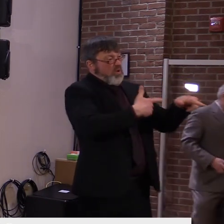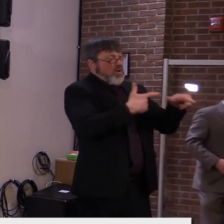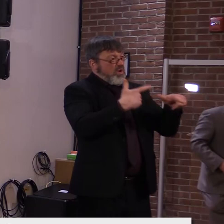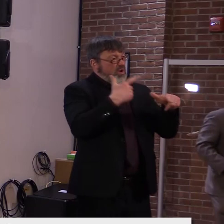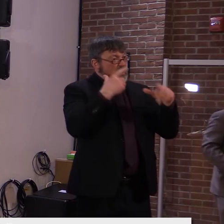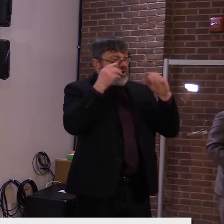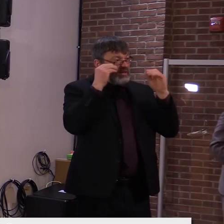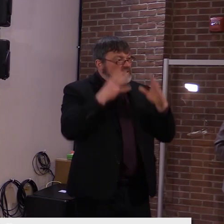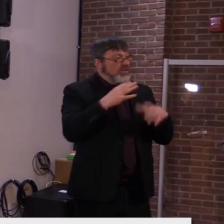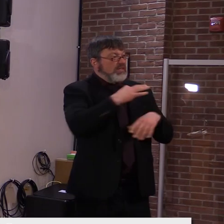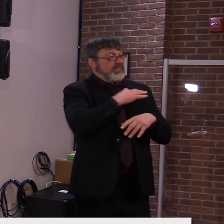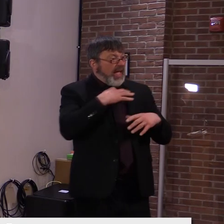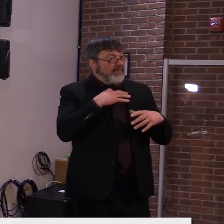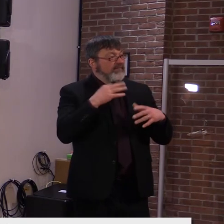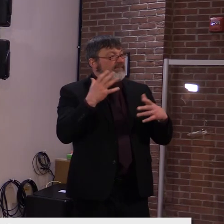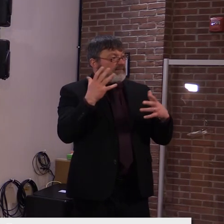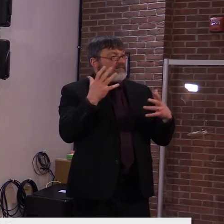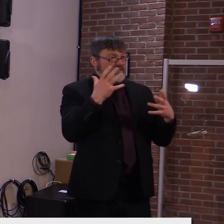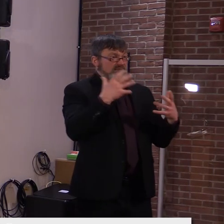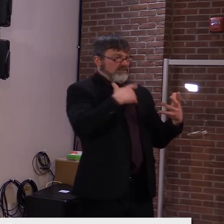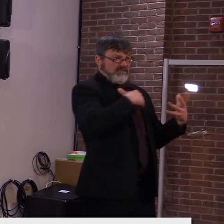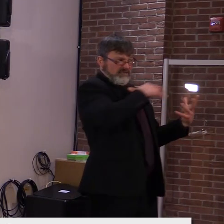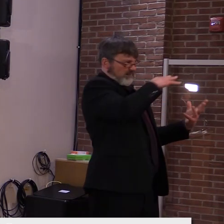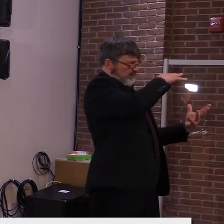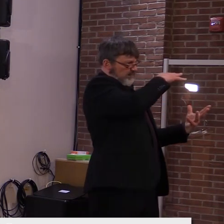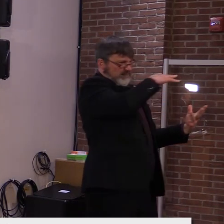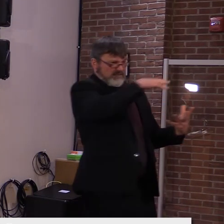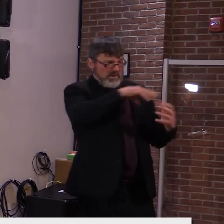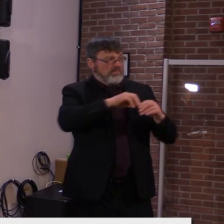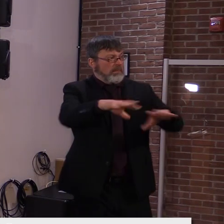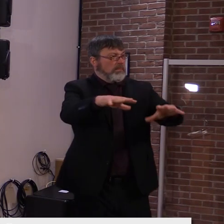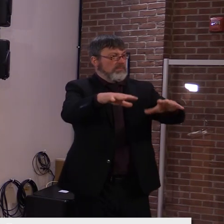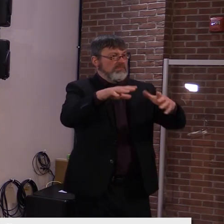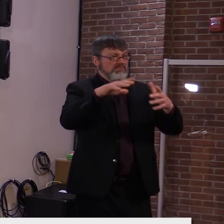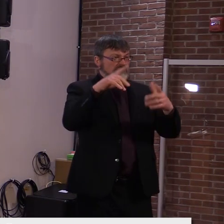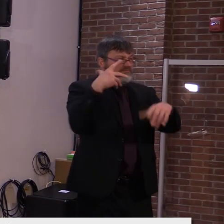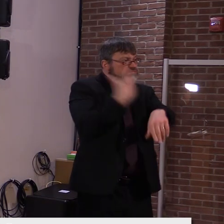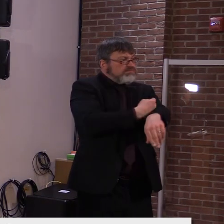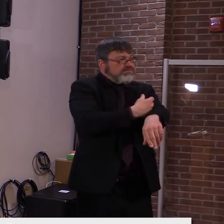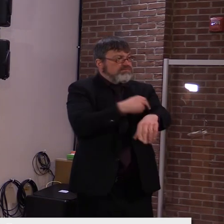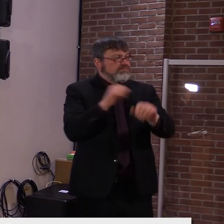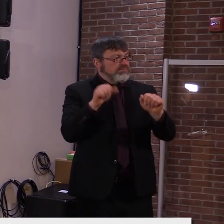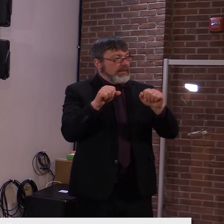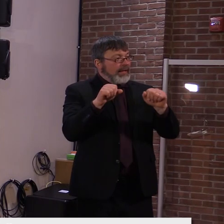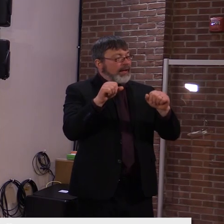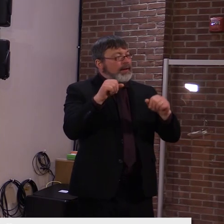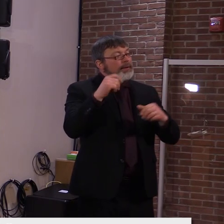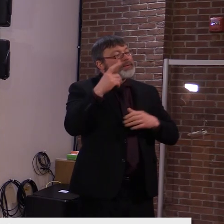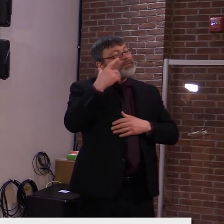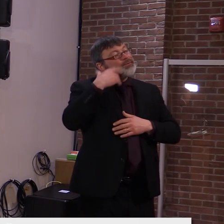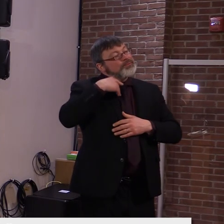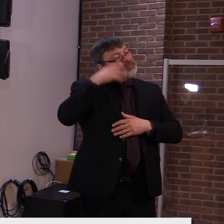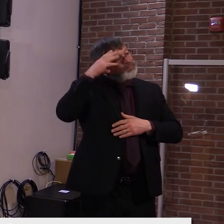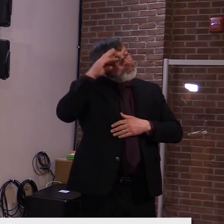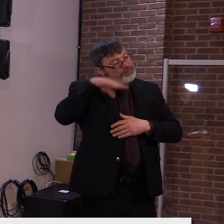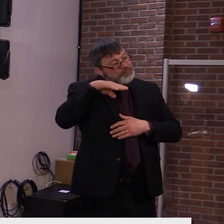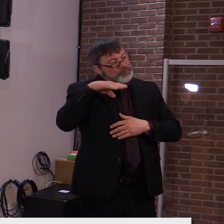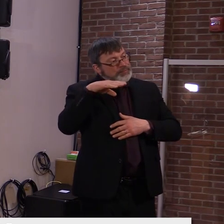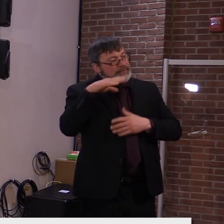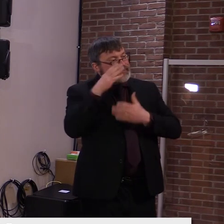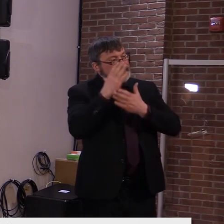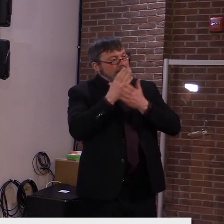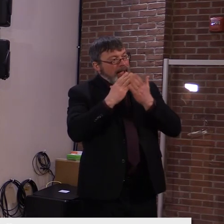coming into the state overall. So ultimately, we expect that to have an impact on the operating conditions in our communities for